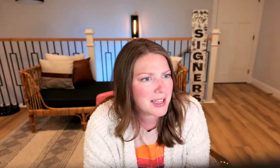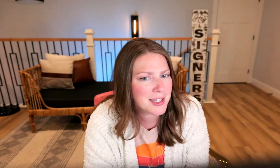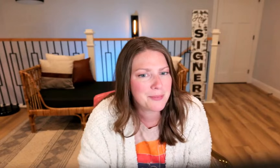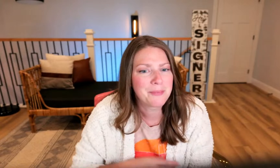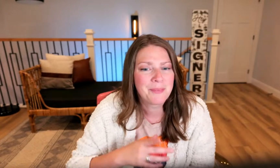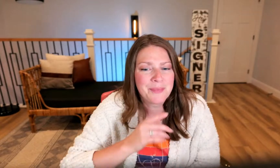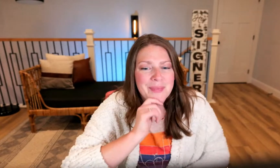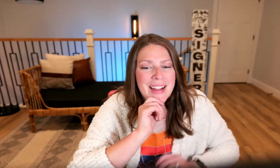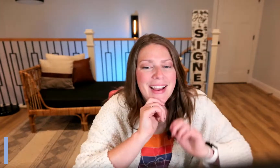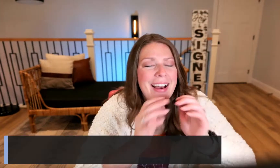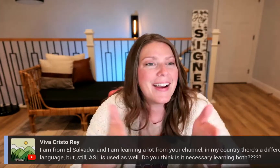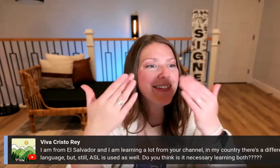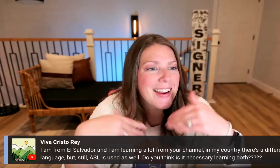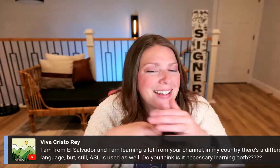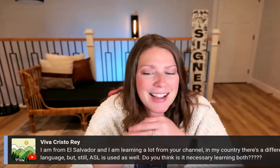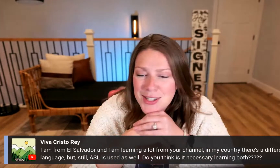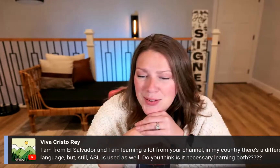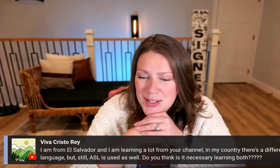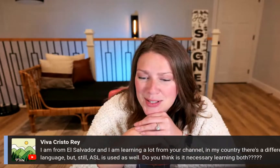Yes. All right, next question.